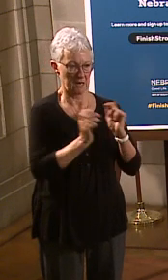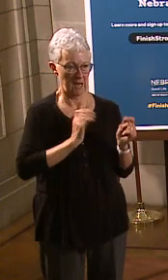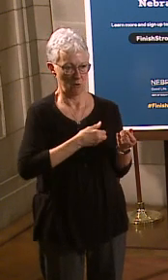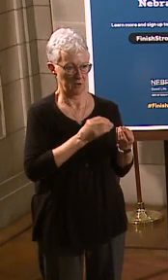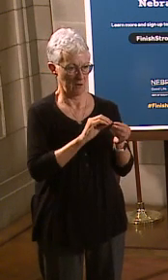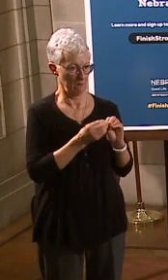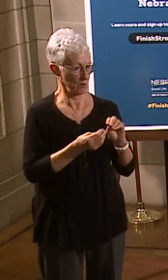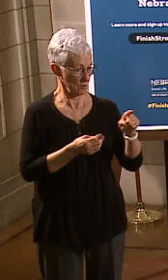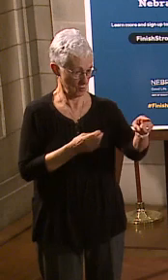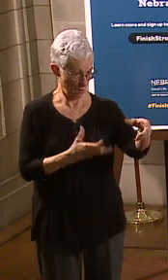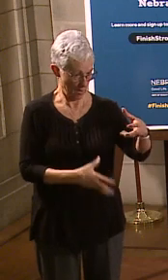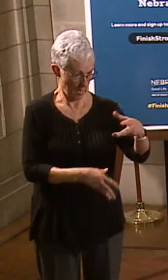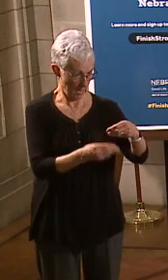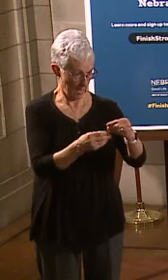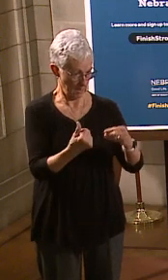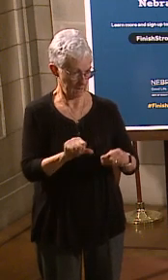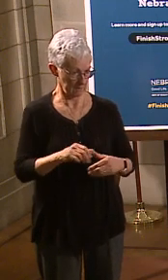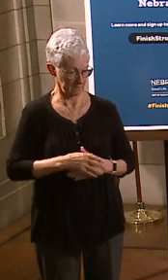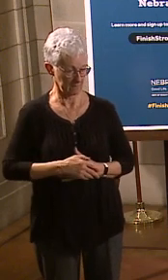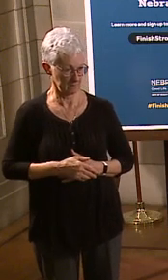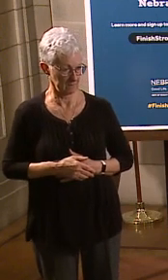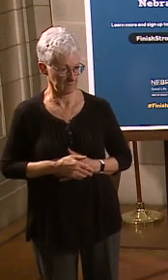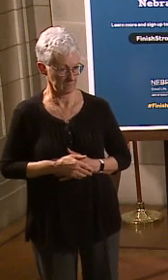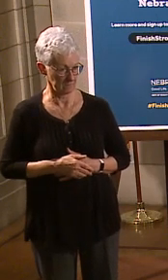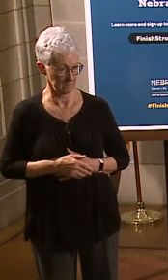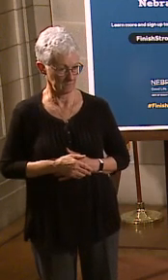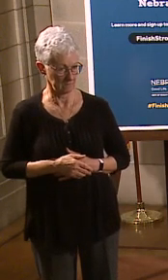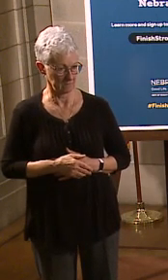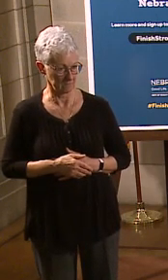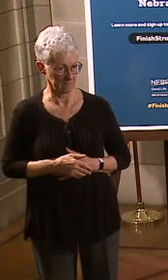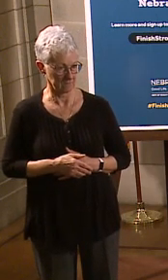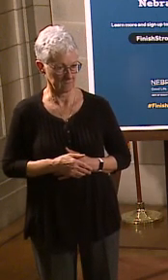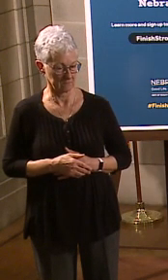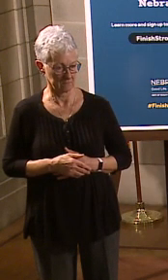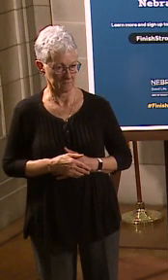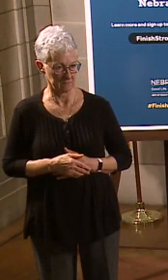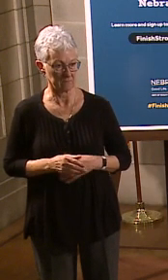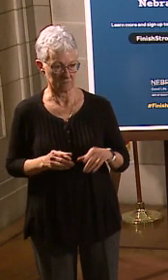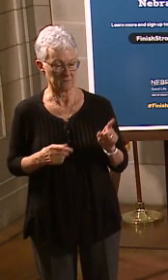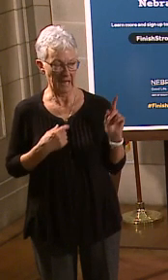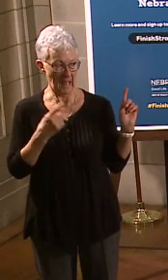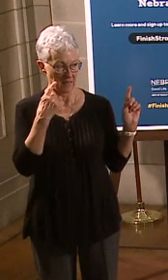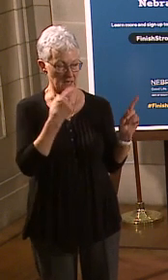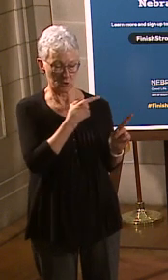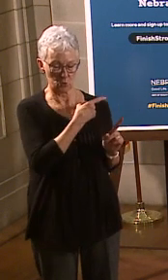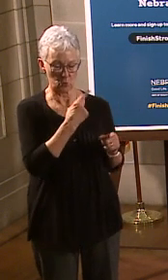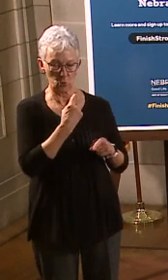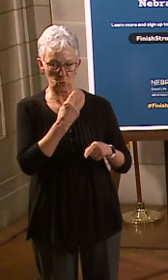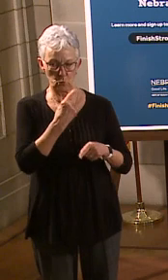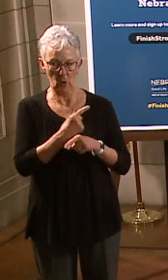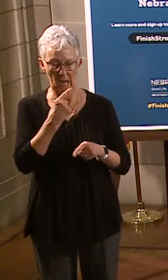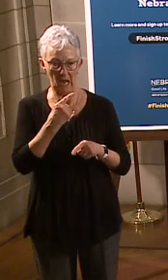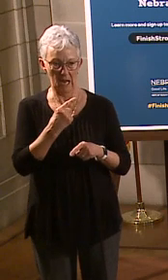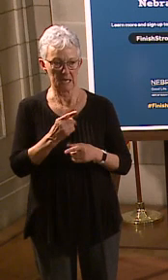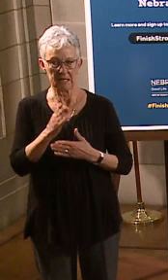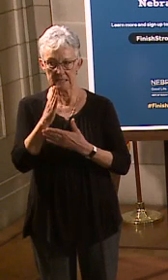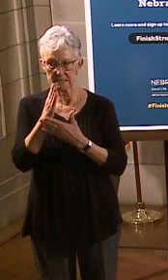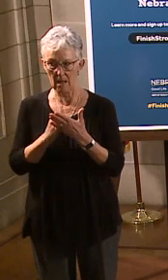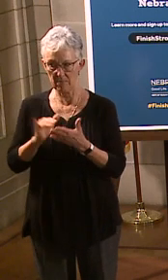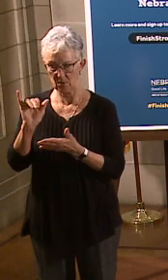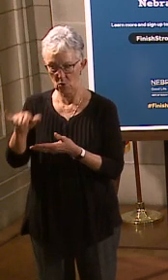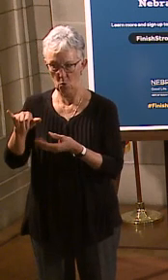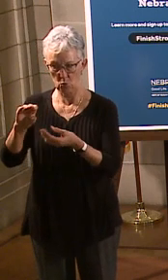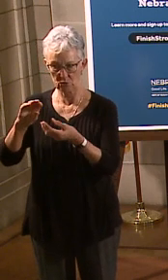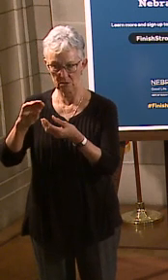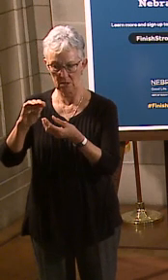add to that. You can come up here if you want. I think that you're right. It's just that some of the codes that probably should have been counted as